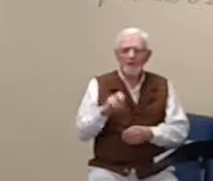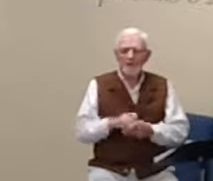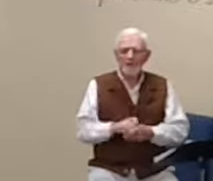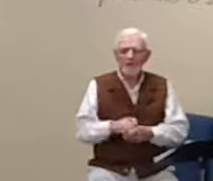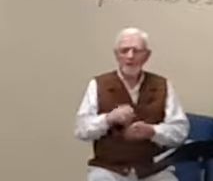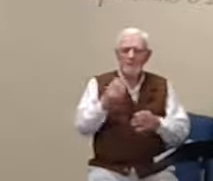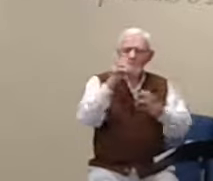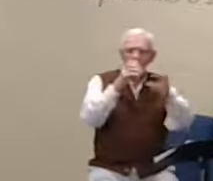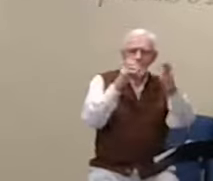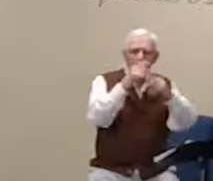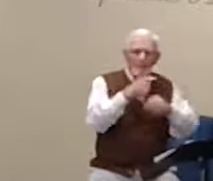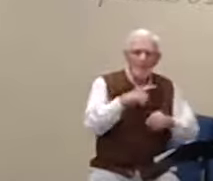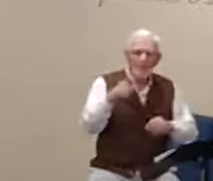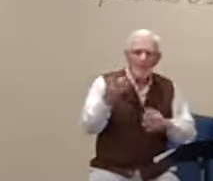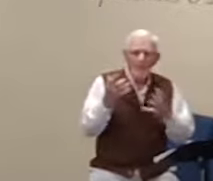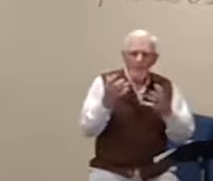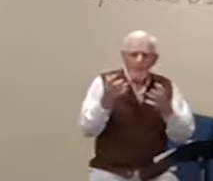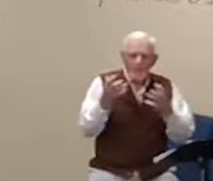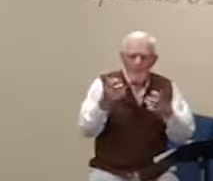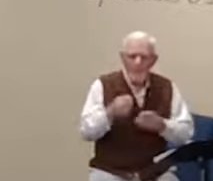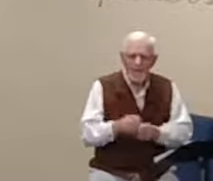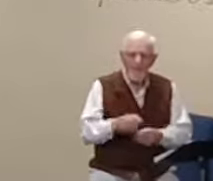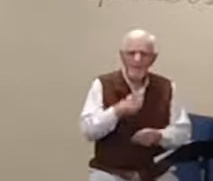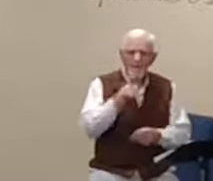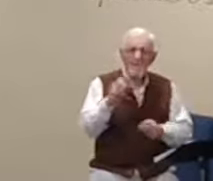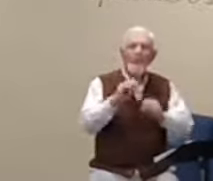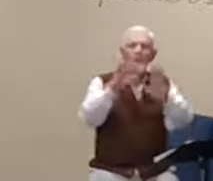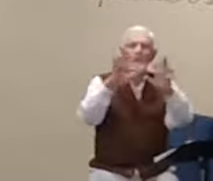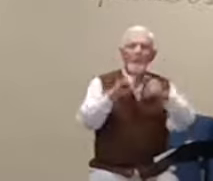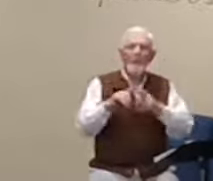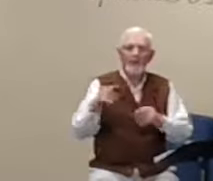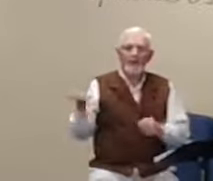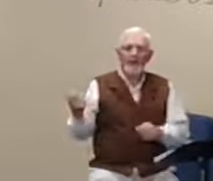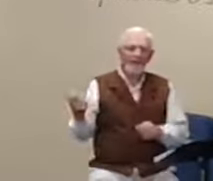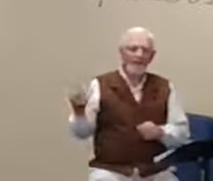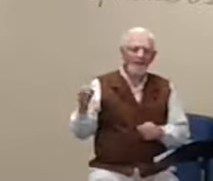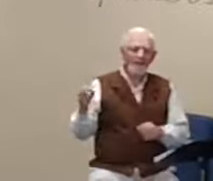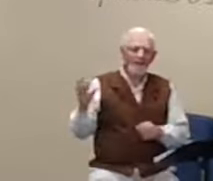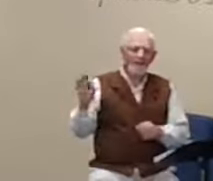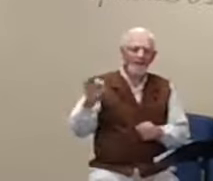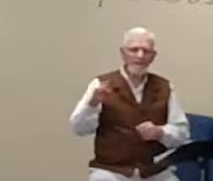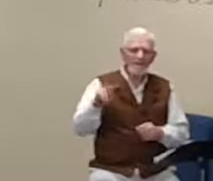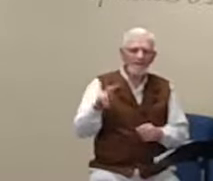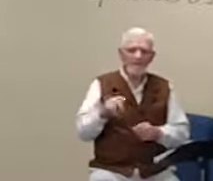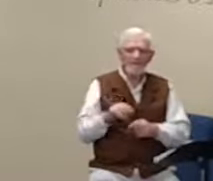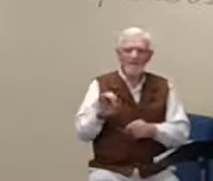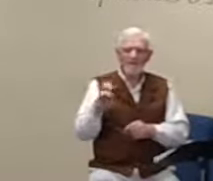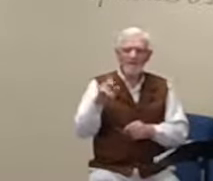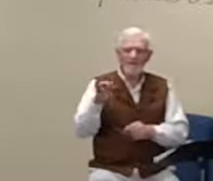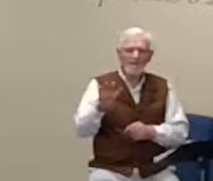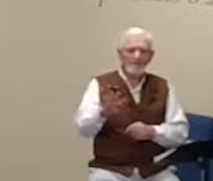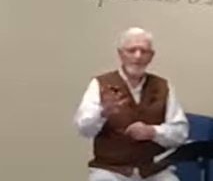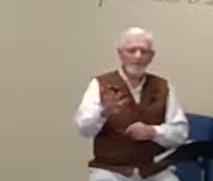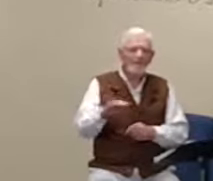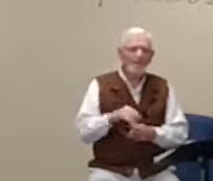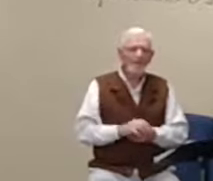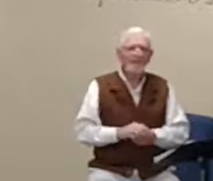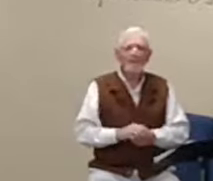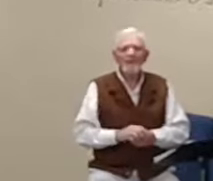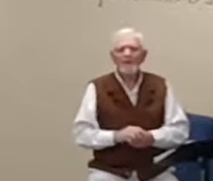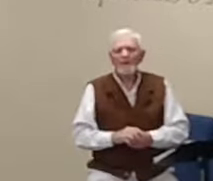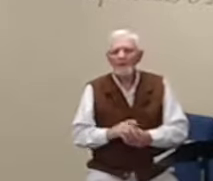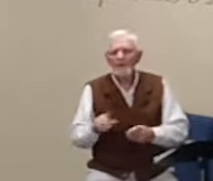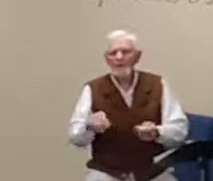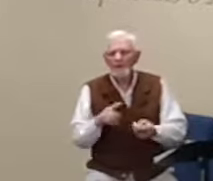will. And the Lord made it very plain to me in 1992, July, actually this month, on July 4th, 1992. That's